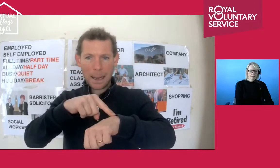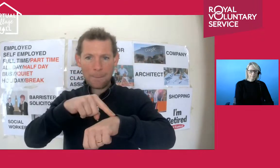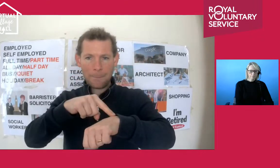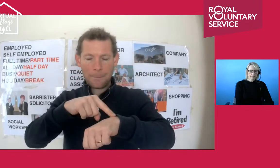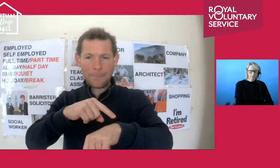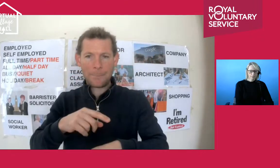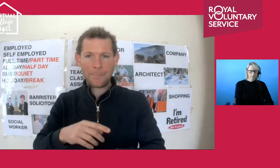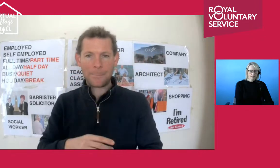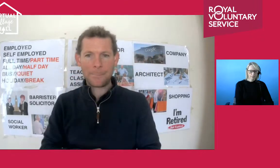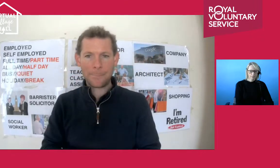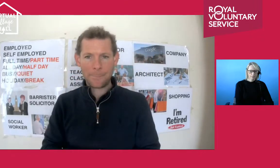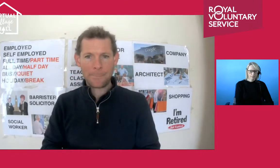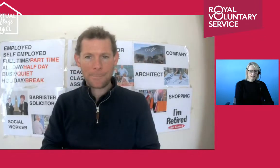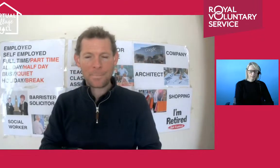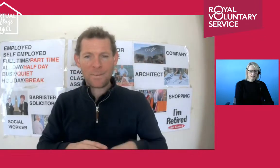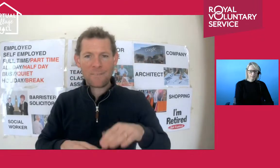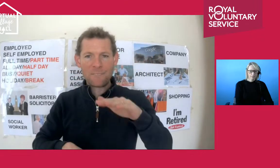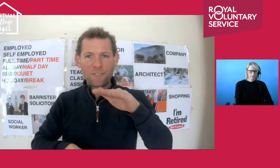Full-time.